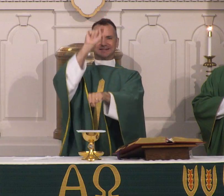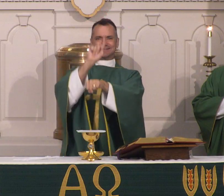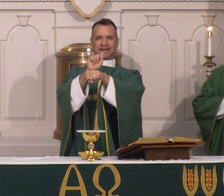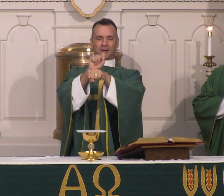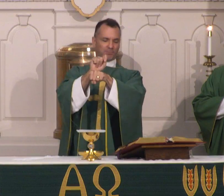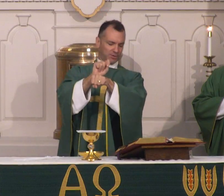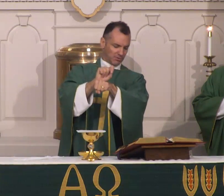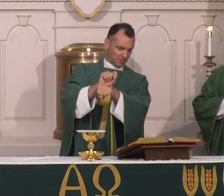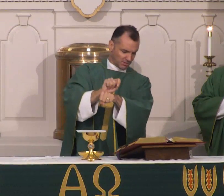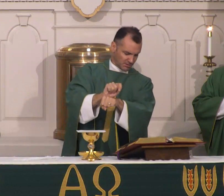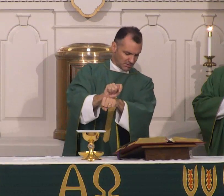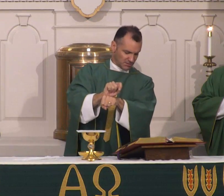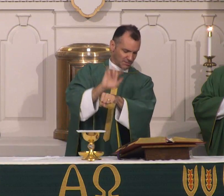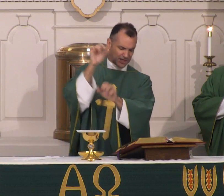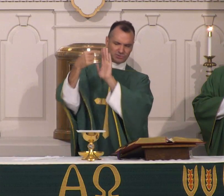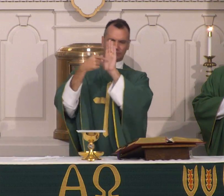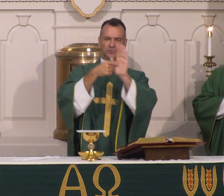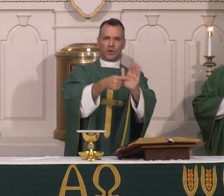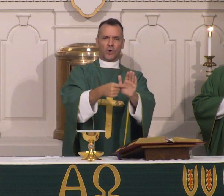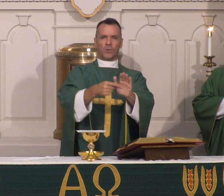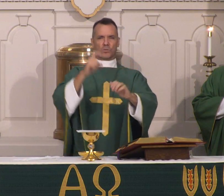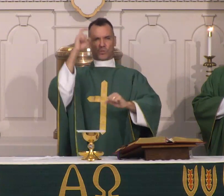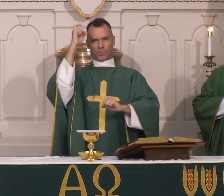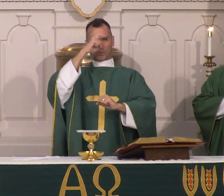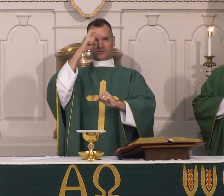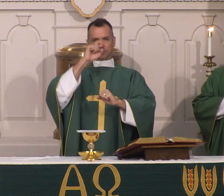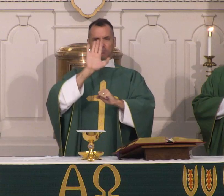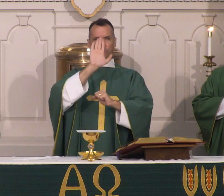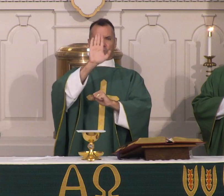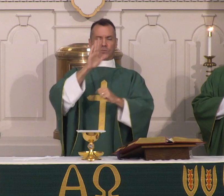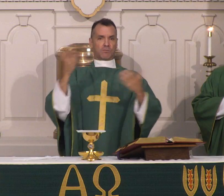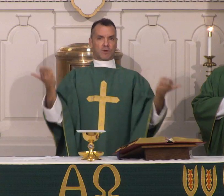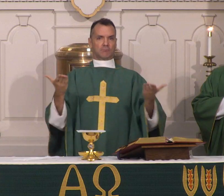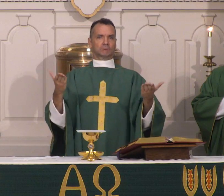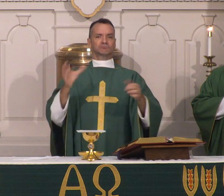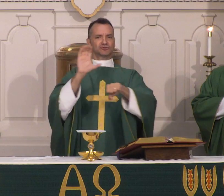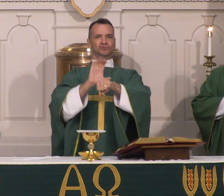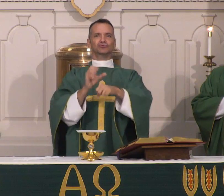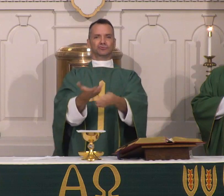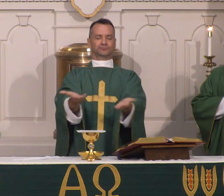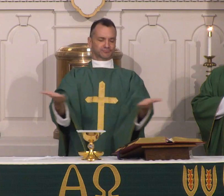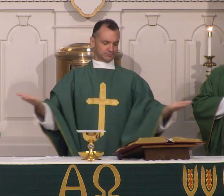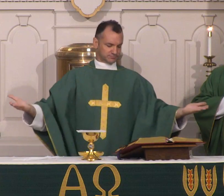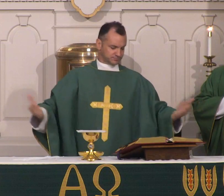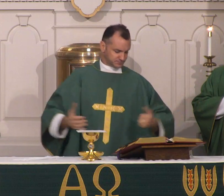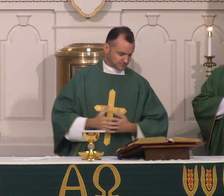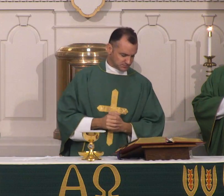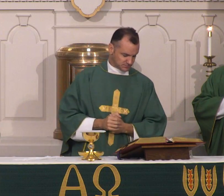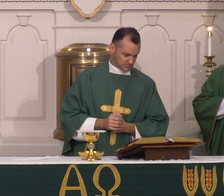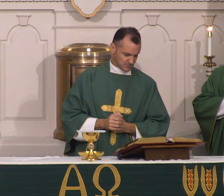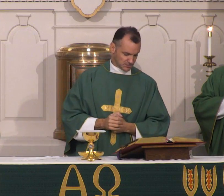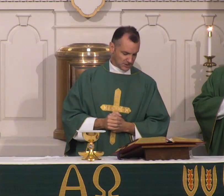to the praise of your manifold wisdom, be manifest as the church.